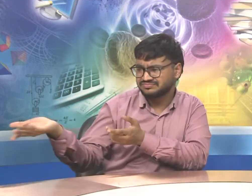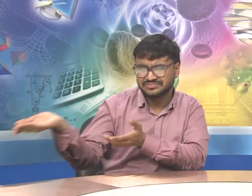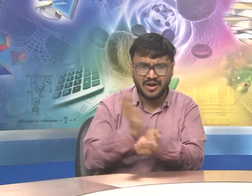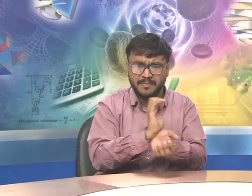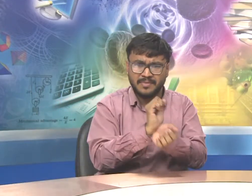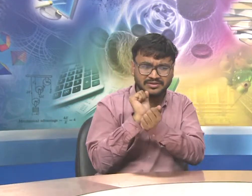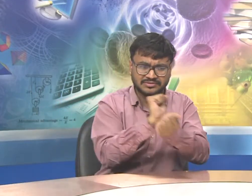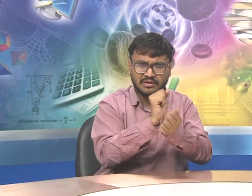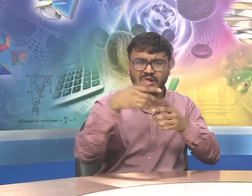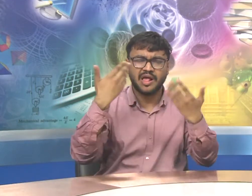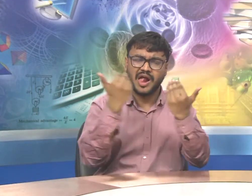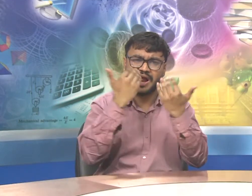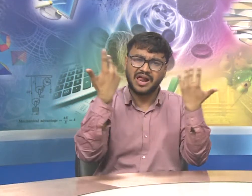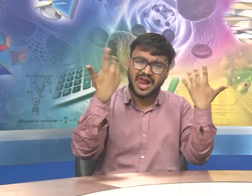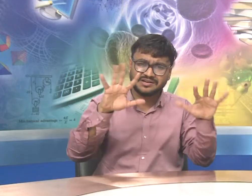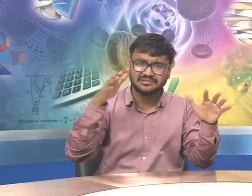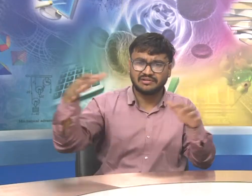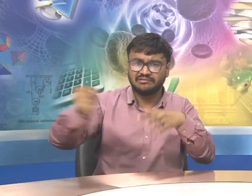The Supreme Court has given